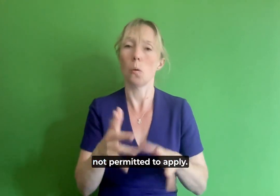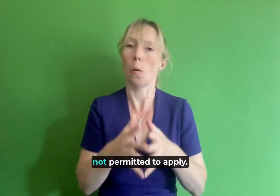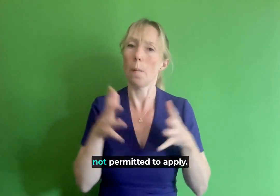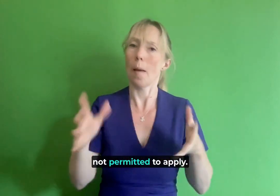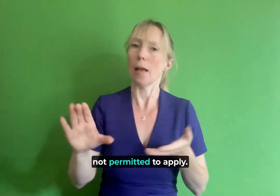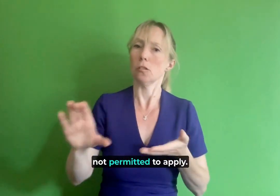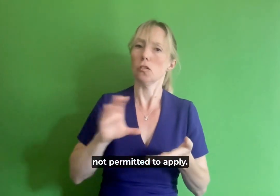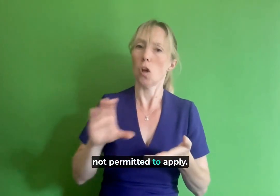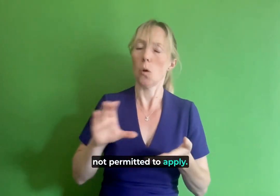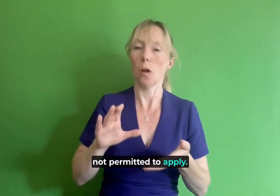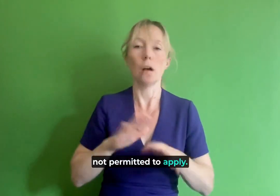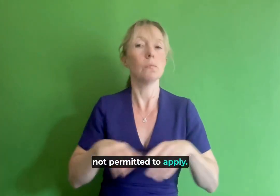not permitted to apply.